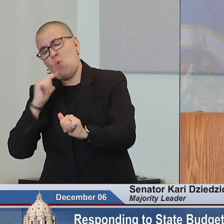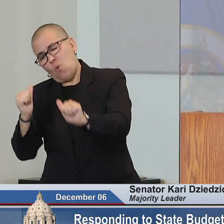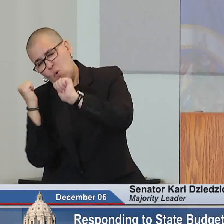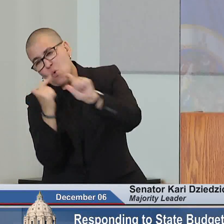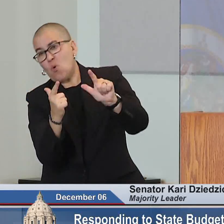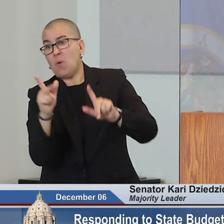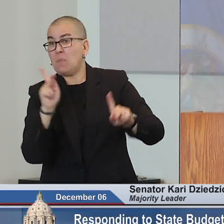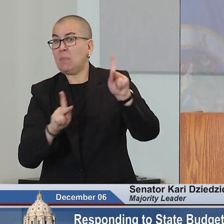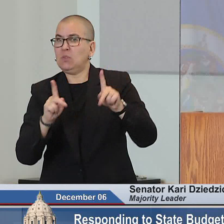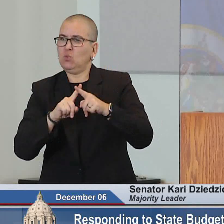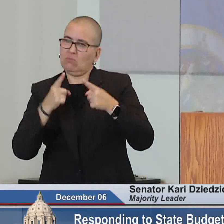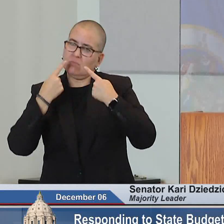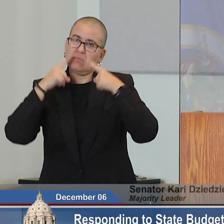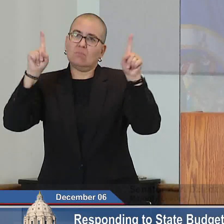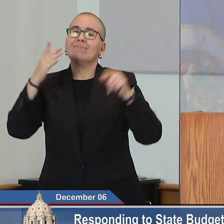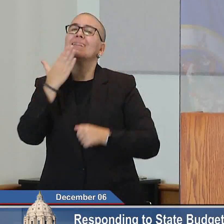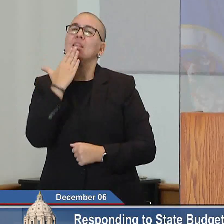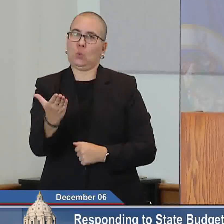Thank you.